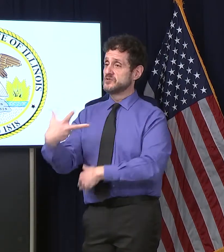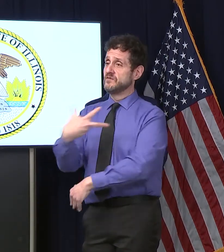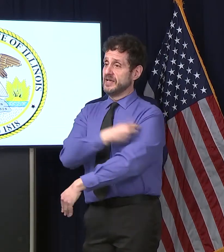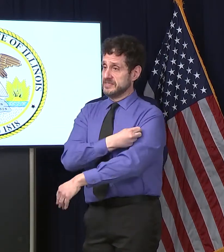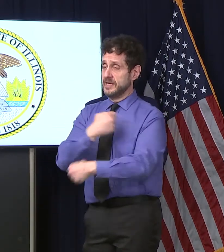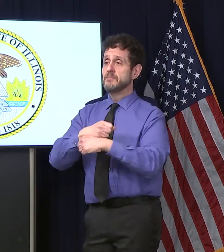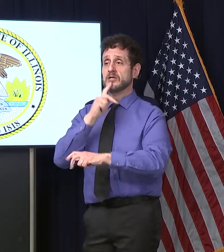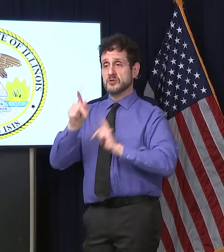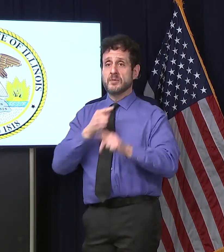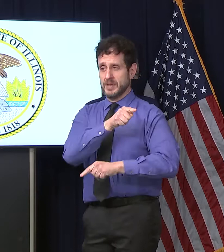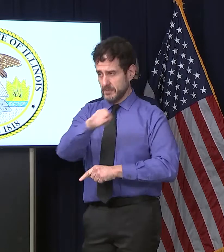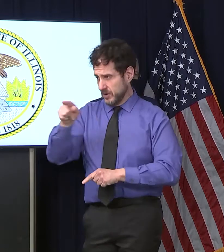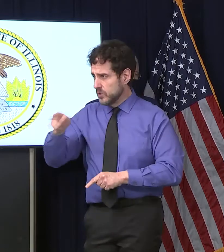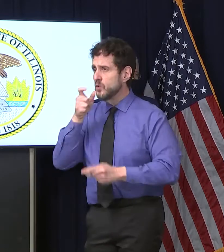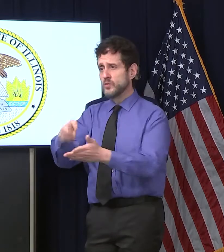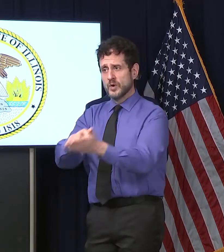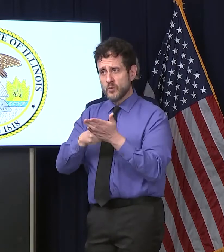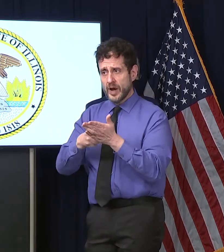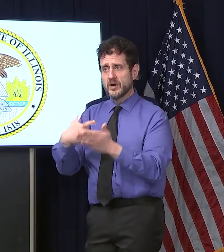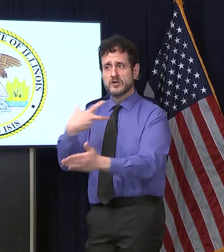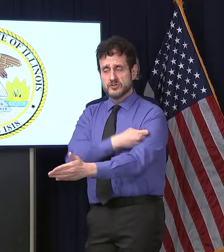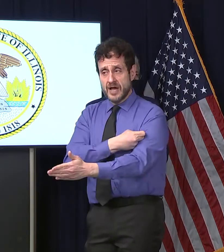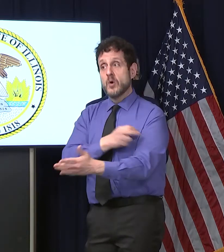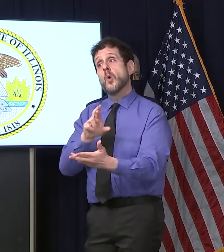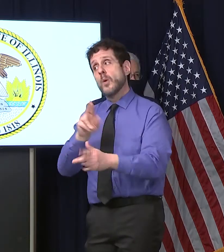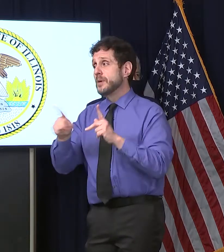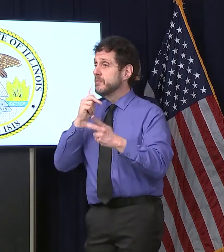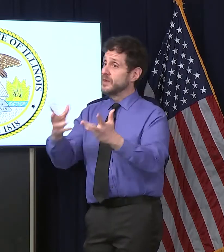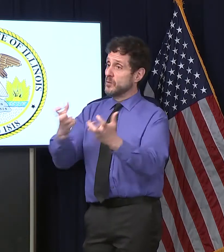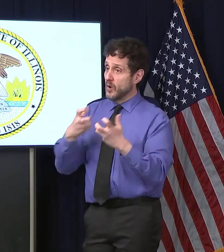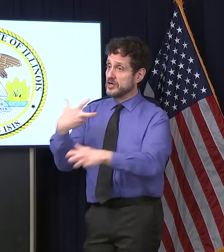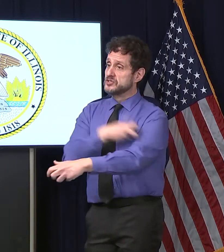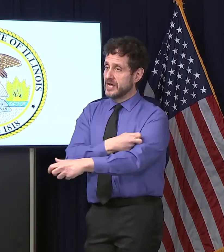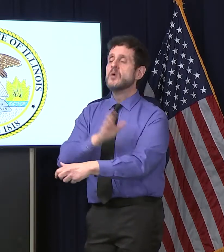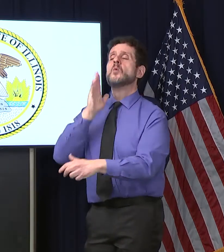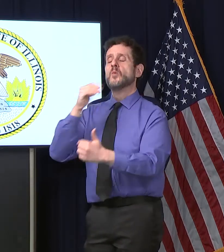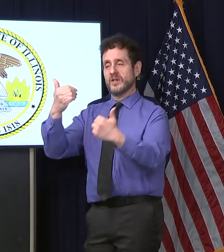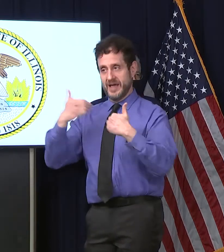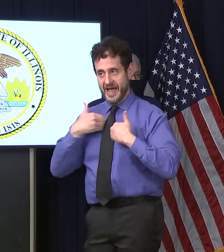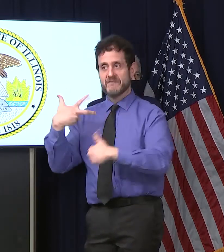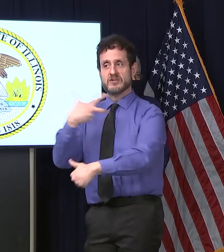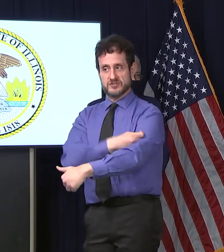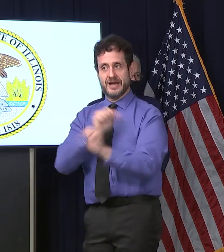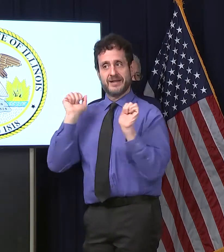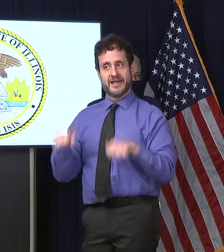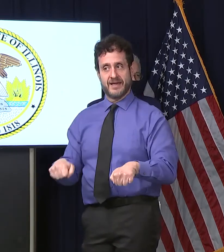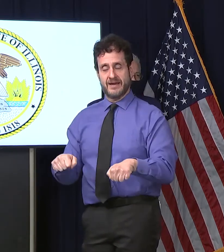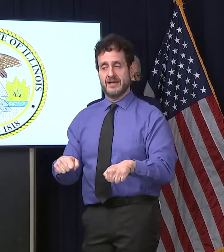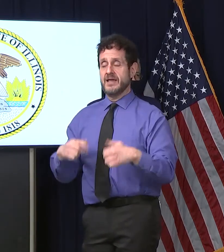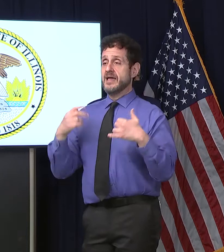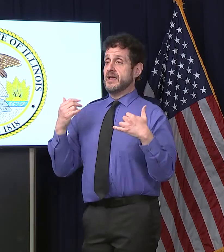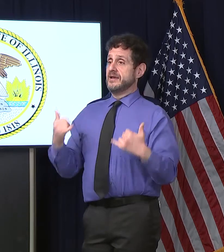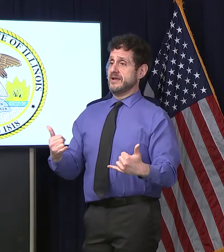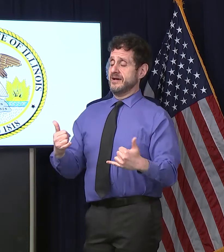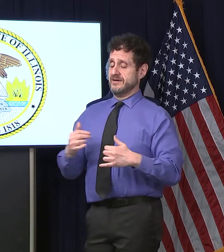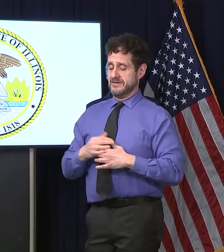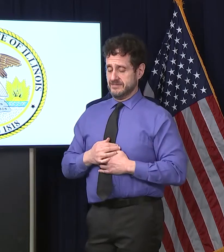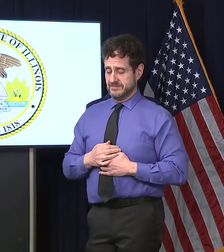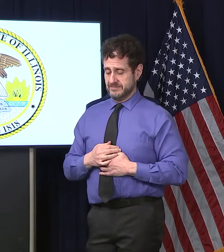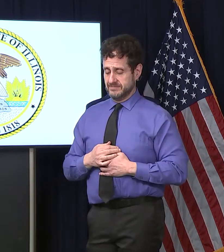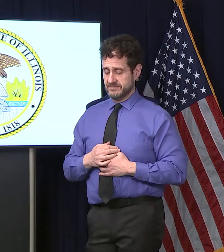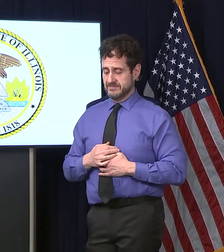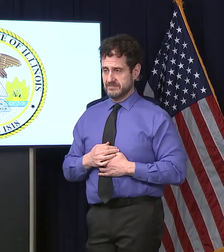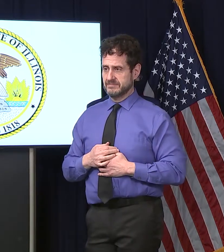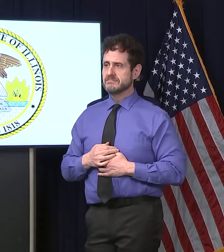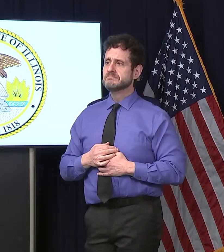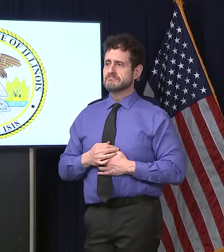everyone that needs a shot or wants a shot will get a shot. So I like to leave you with this normal